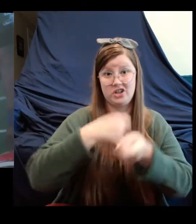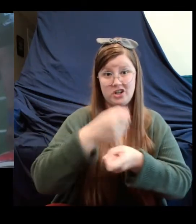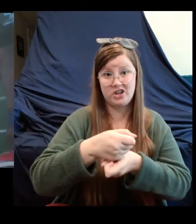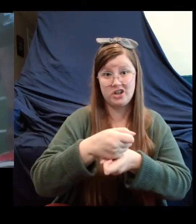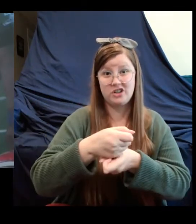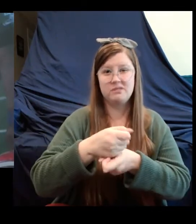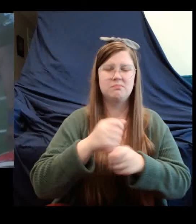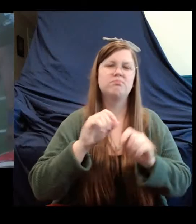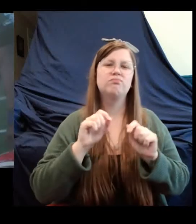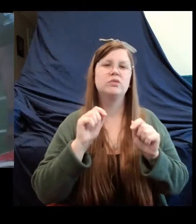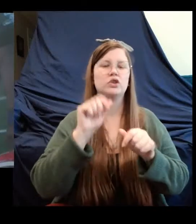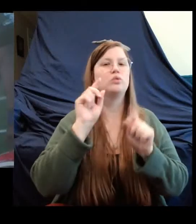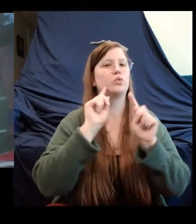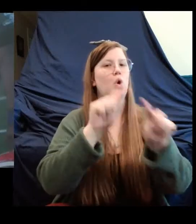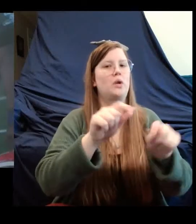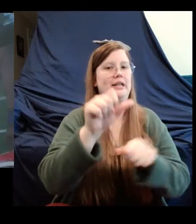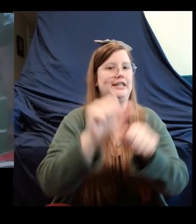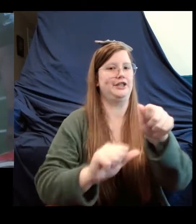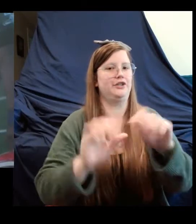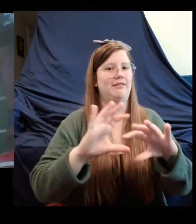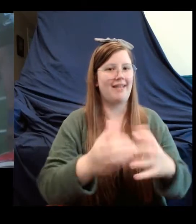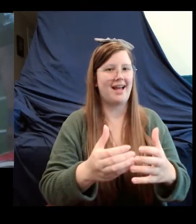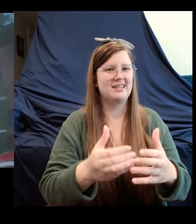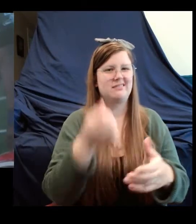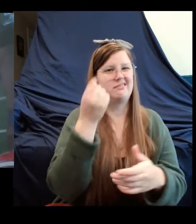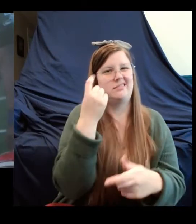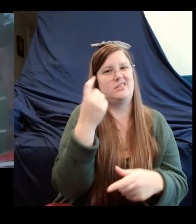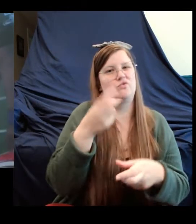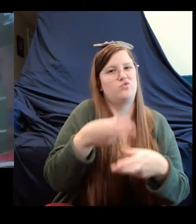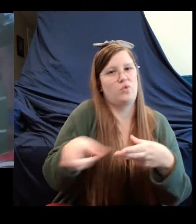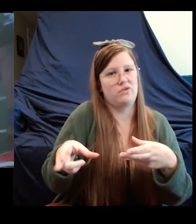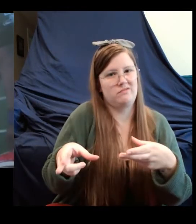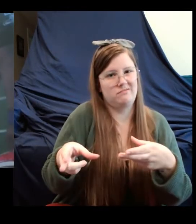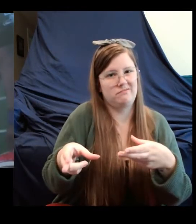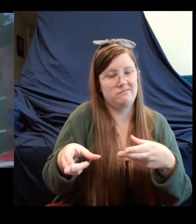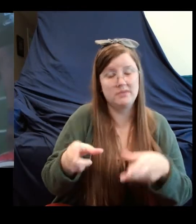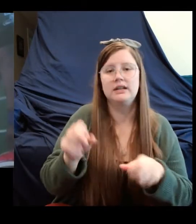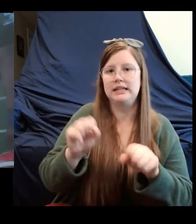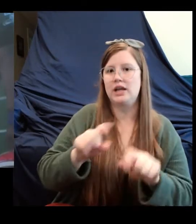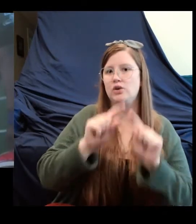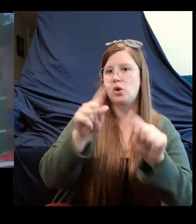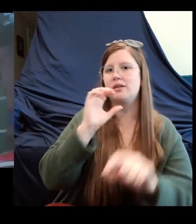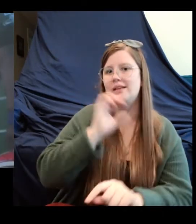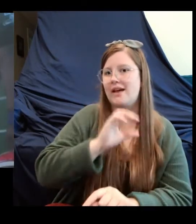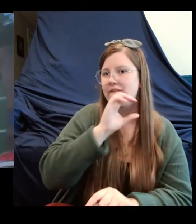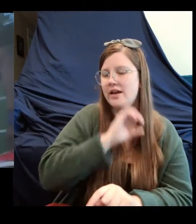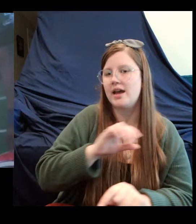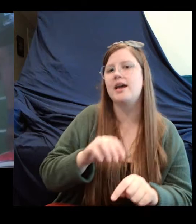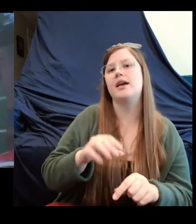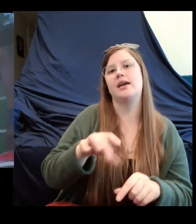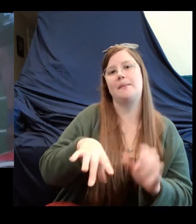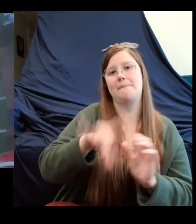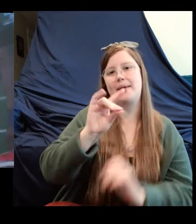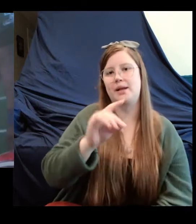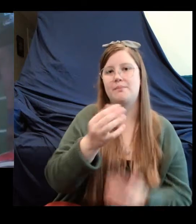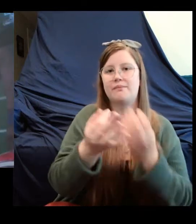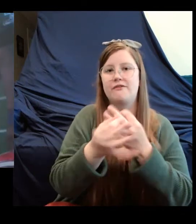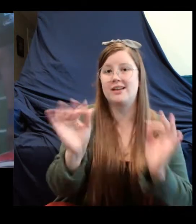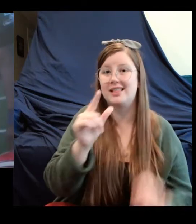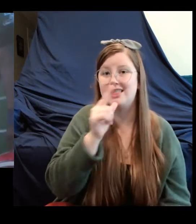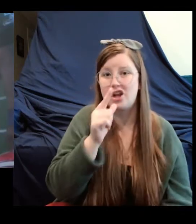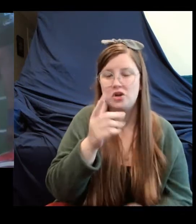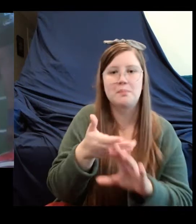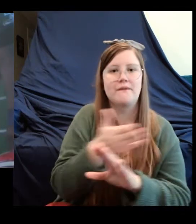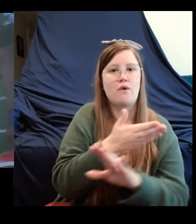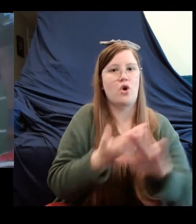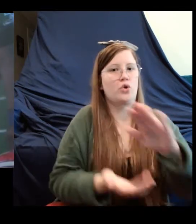can pick up a grab and go lunch in the cafe to take home, and school will be closed for students for the afternoon. Here's